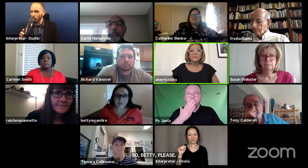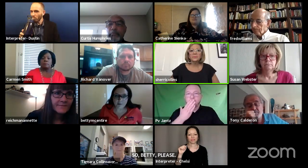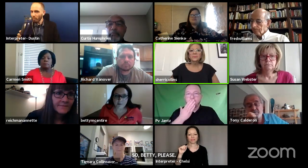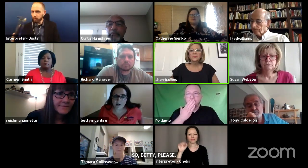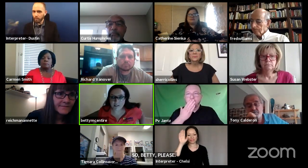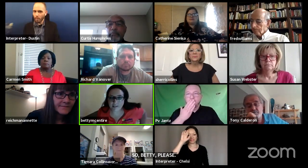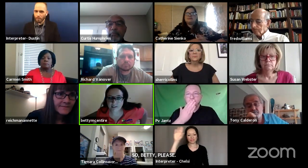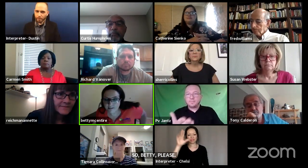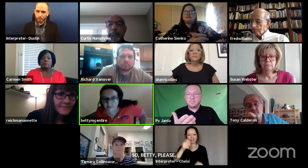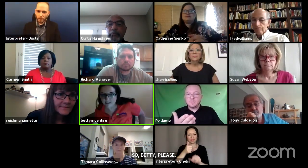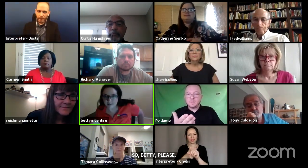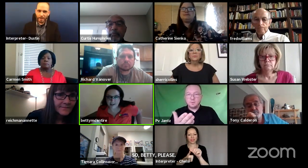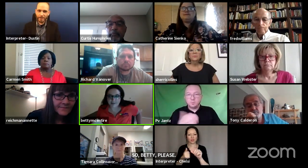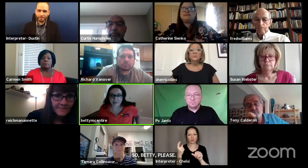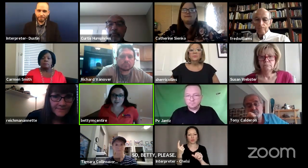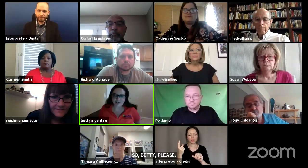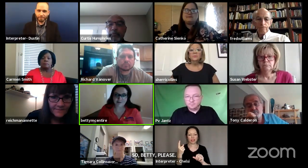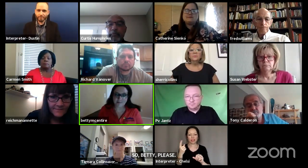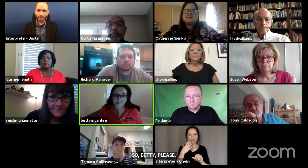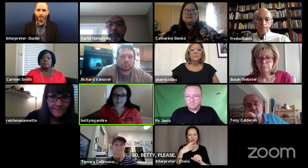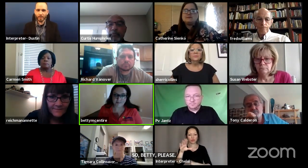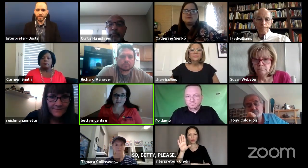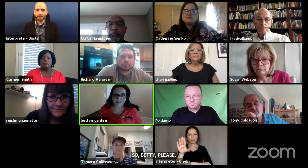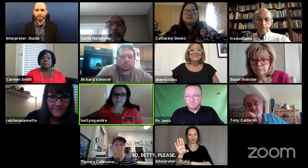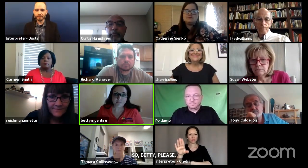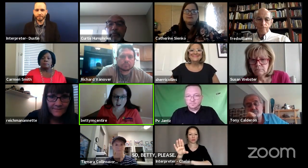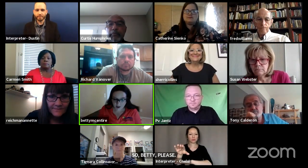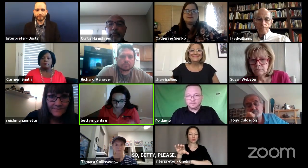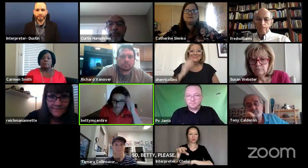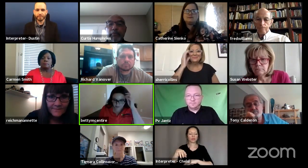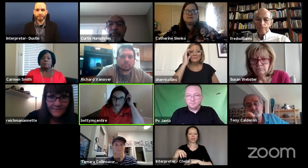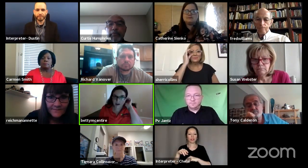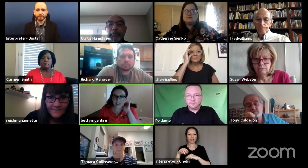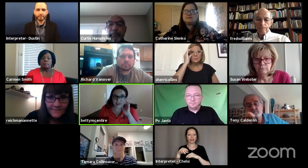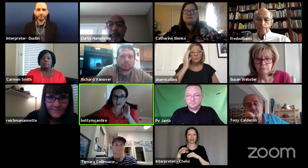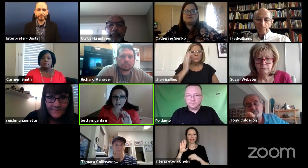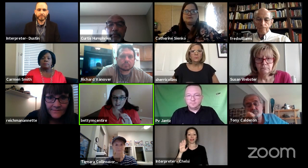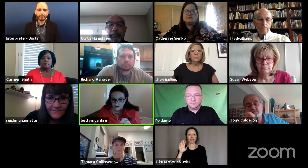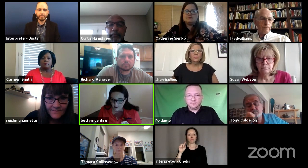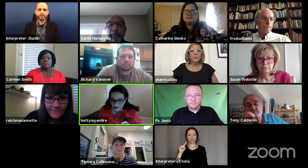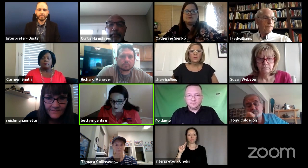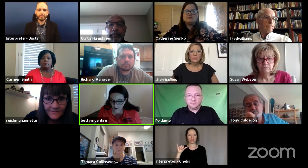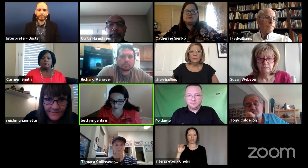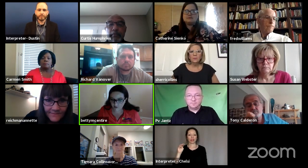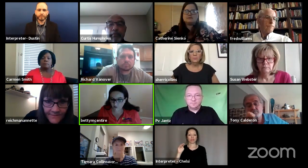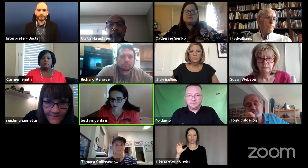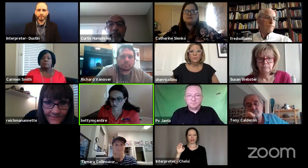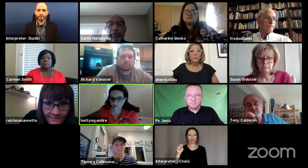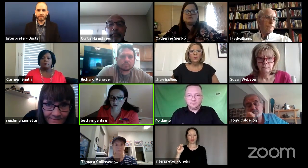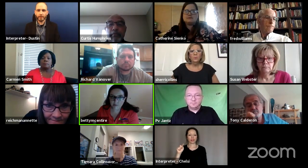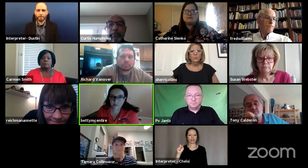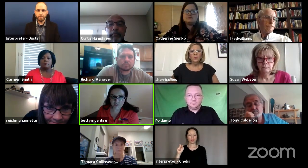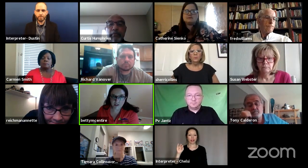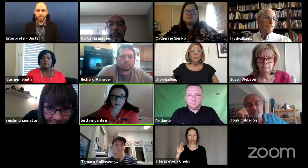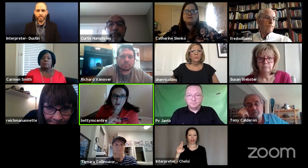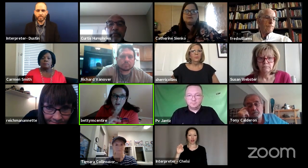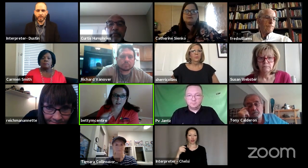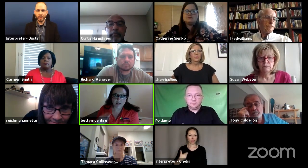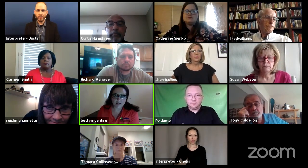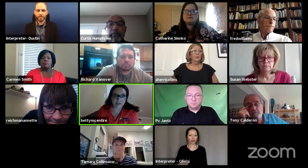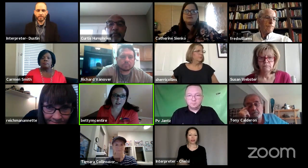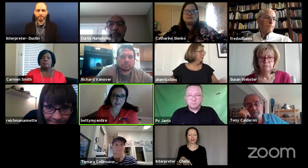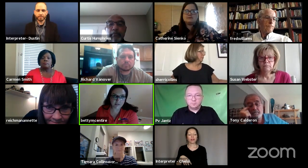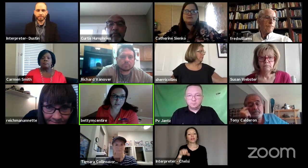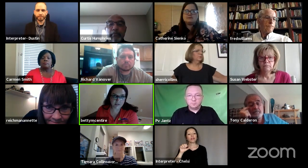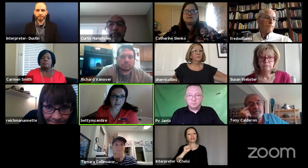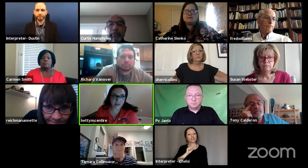Hi, everyone. Good afternoon. Betty McIntyre. So as Sherry was mentioning, we had